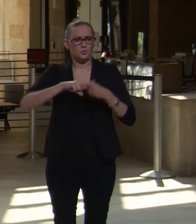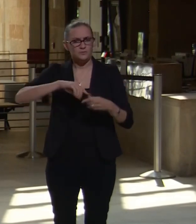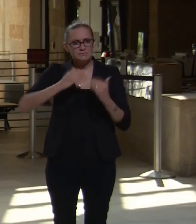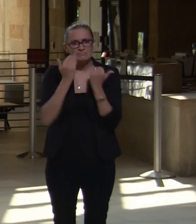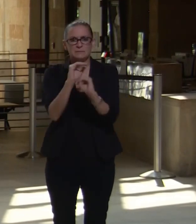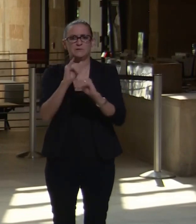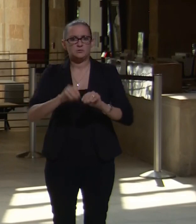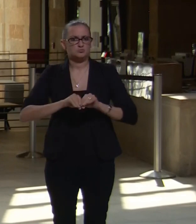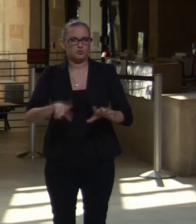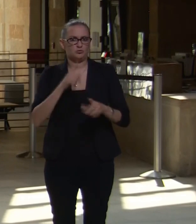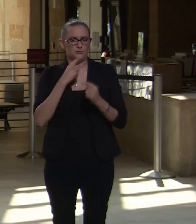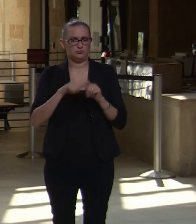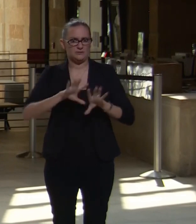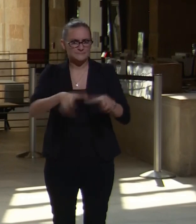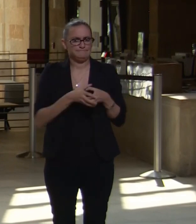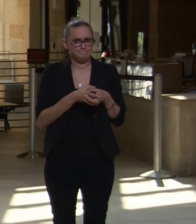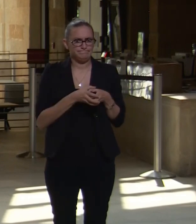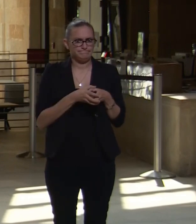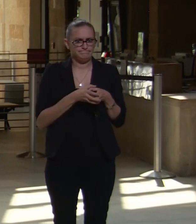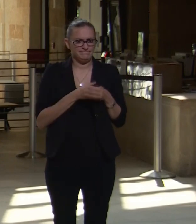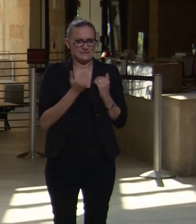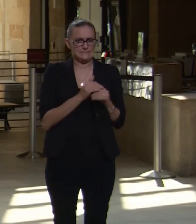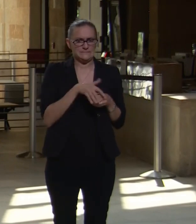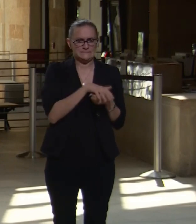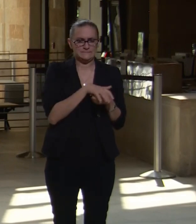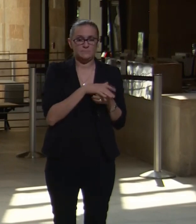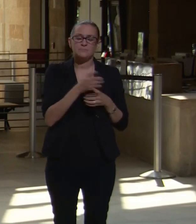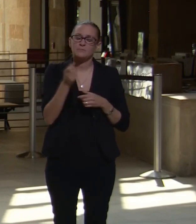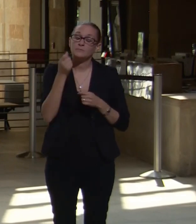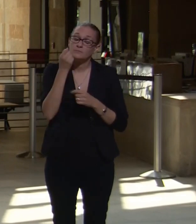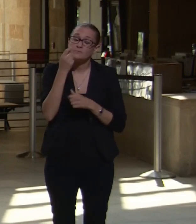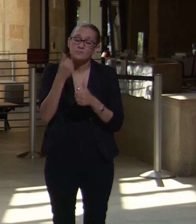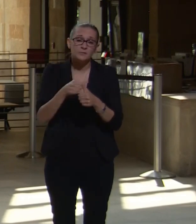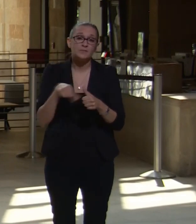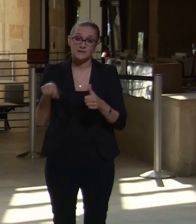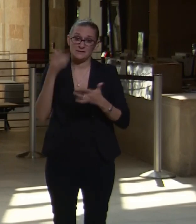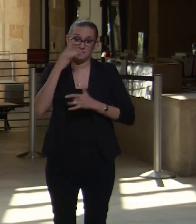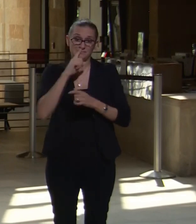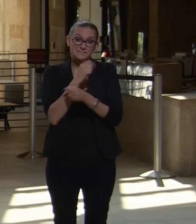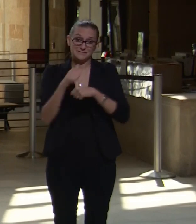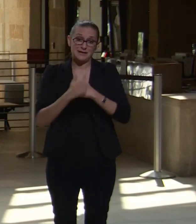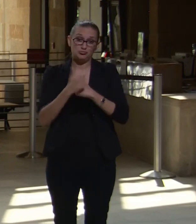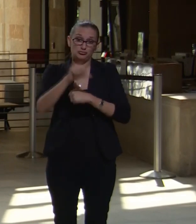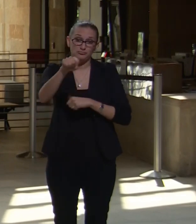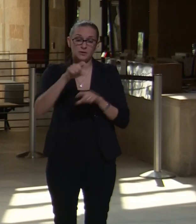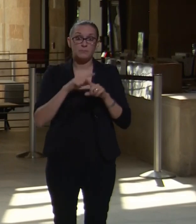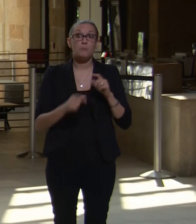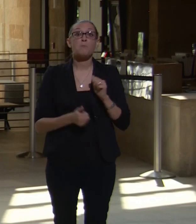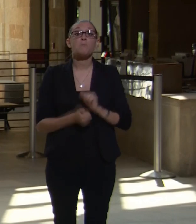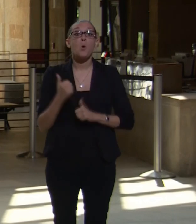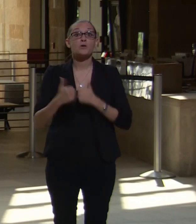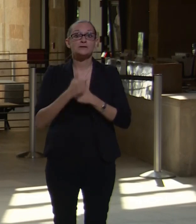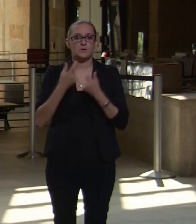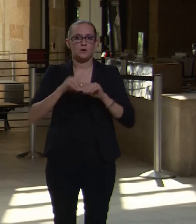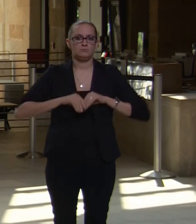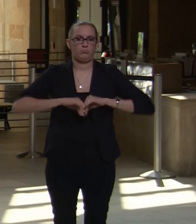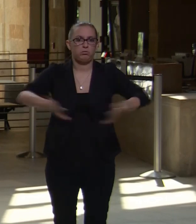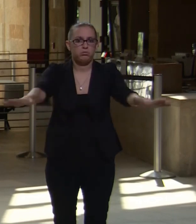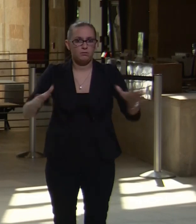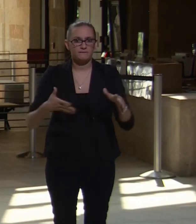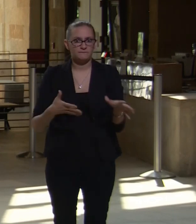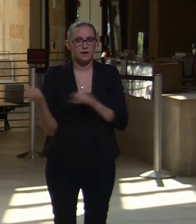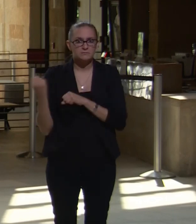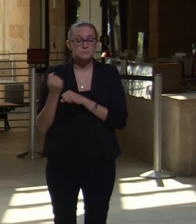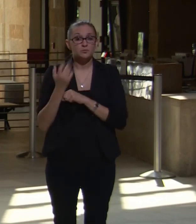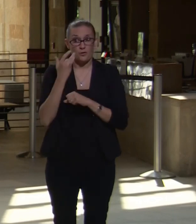the spread, really containing it. Remember, the disease is dangerous, but it's most dangerous when it spreads very, very quickly.